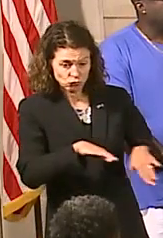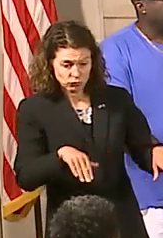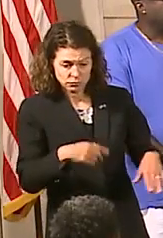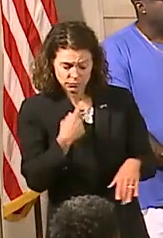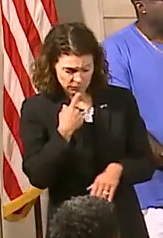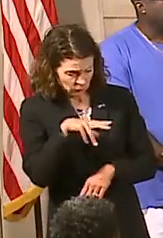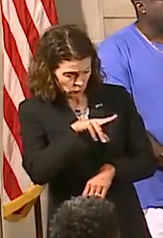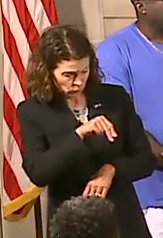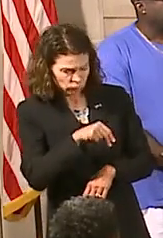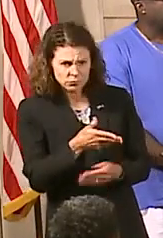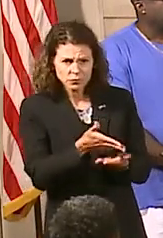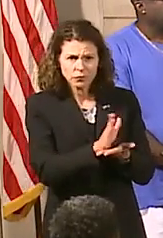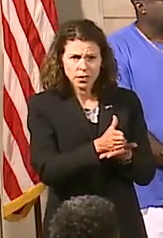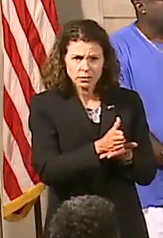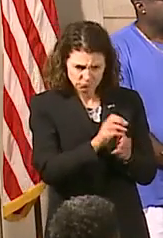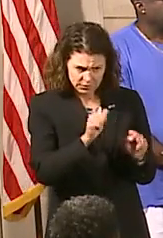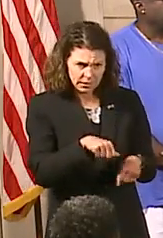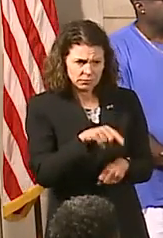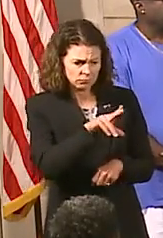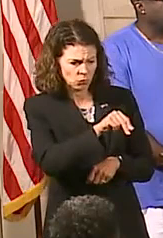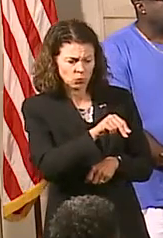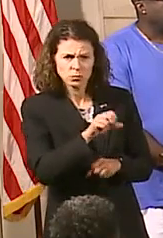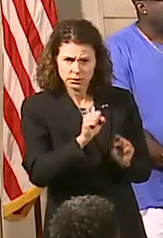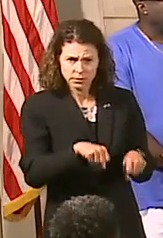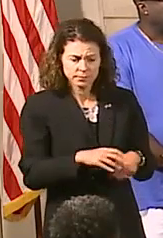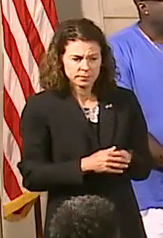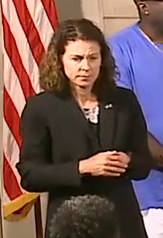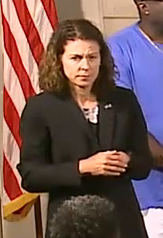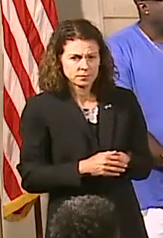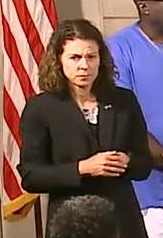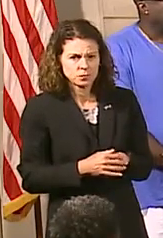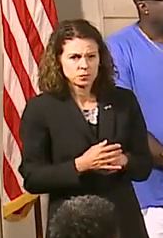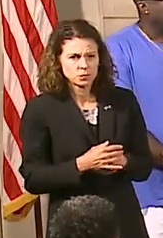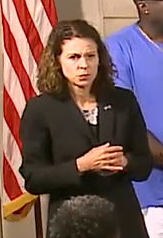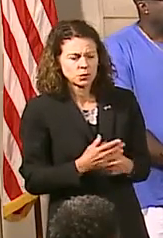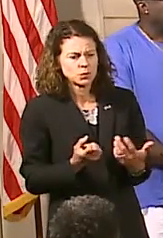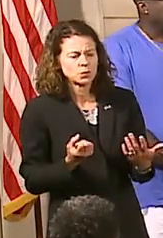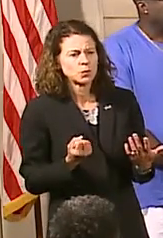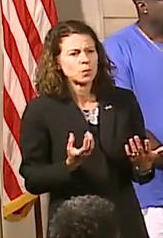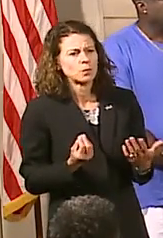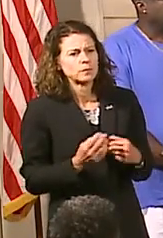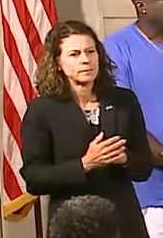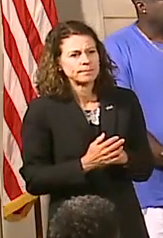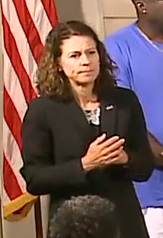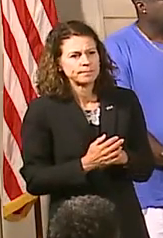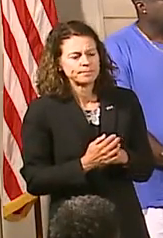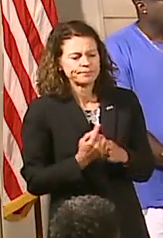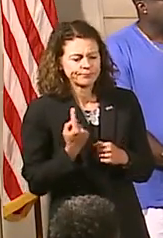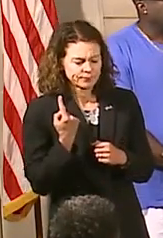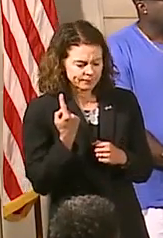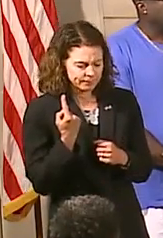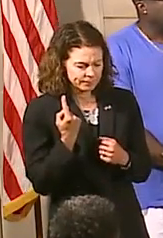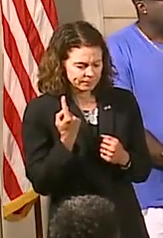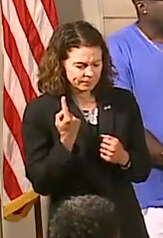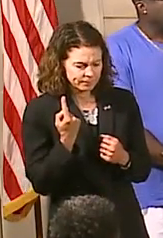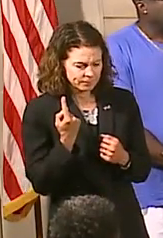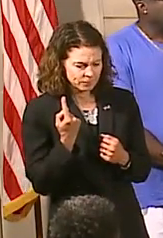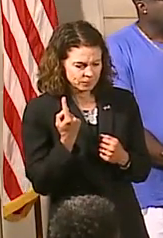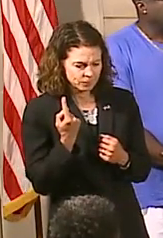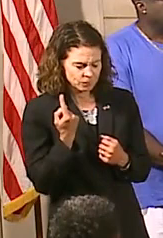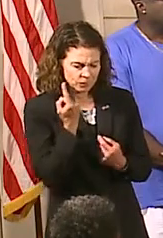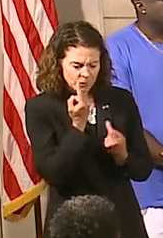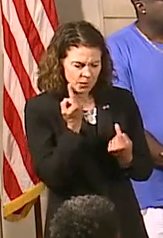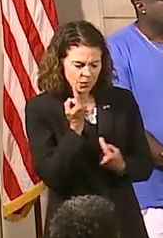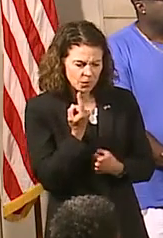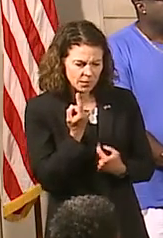no. So the question for us to ponder is, why is it that today we